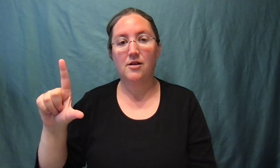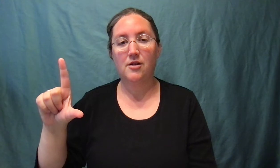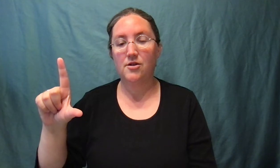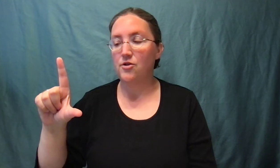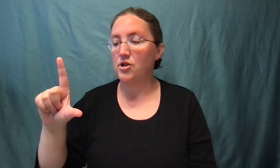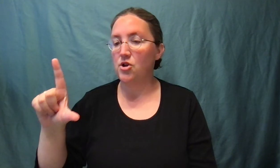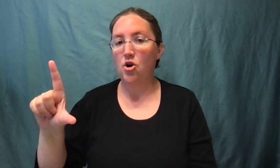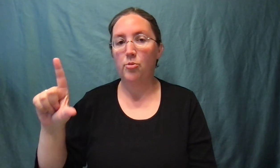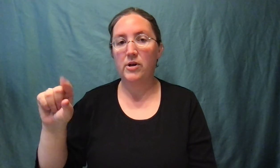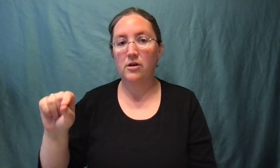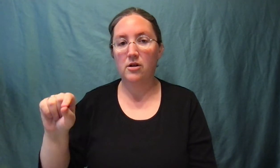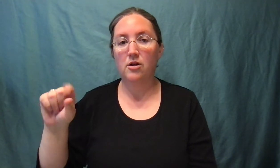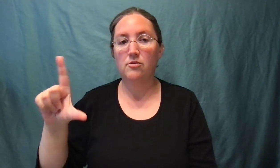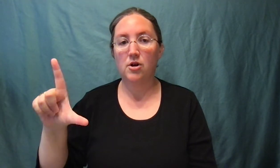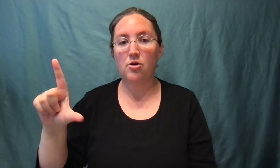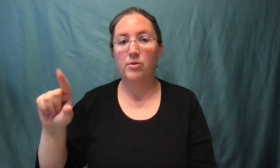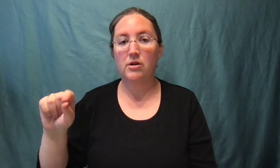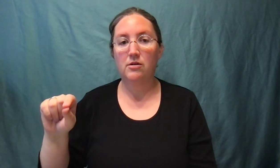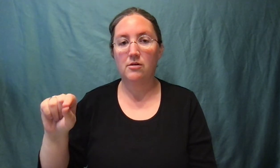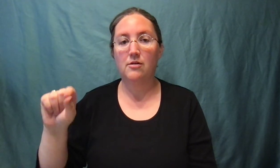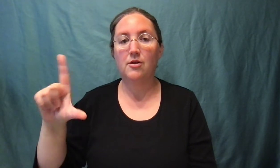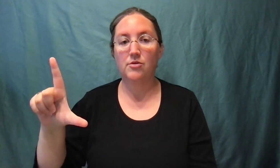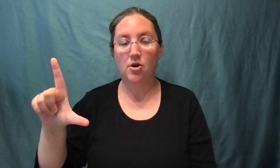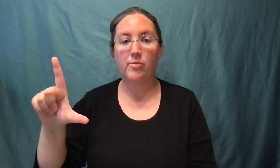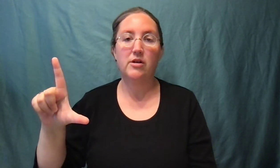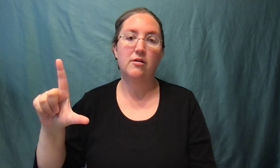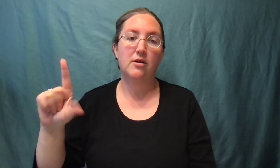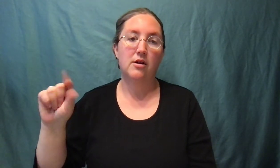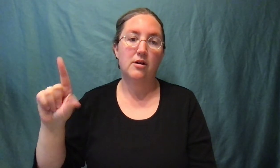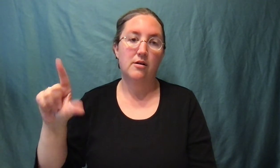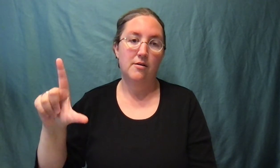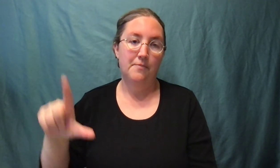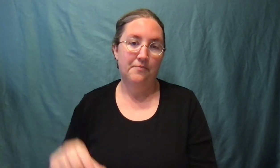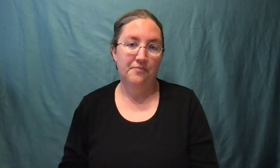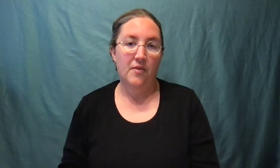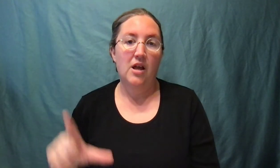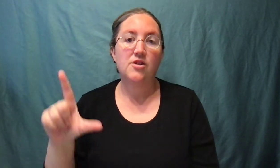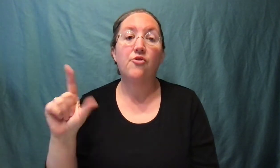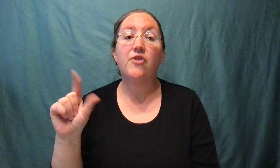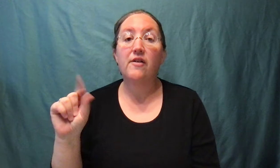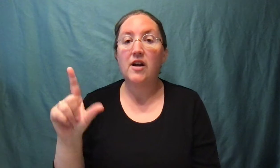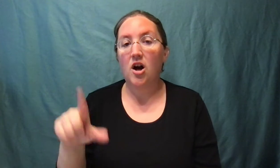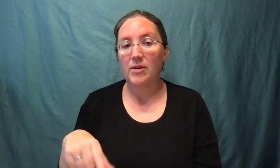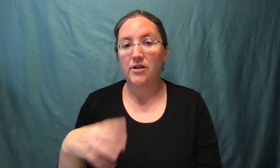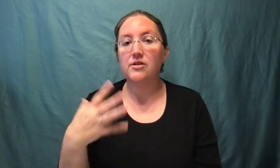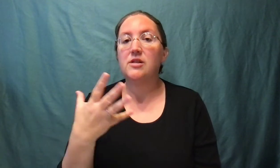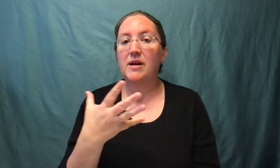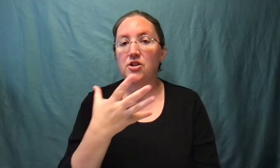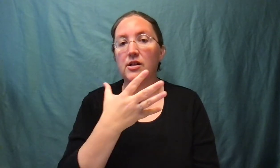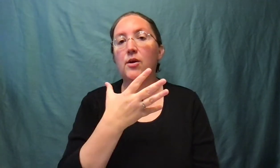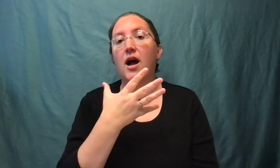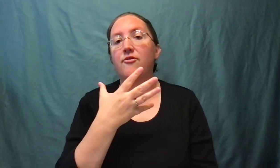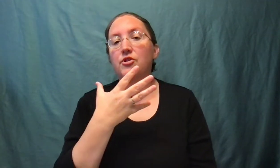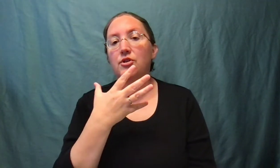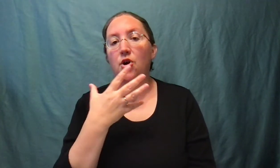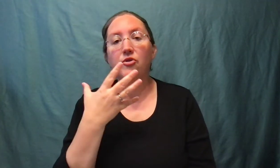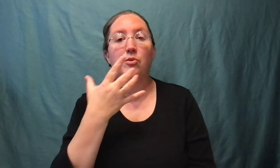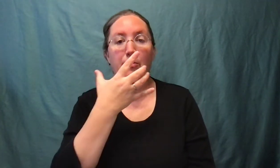So you just open, close, open, close, open. So very commonly used, especially after COVID with many